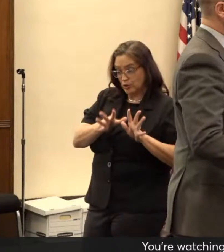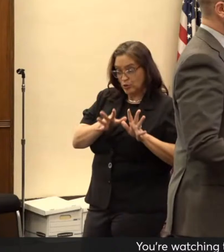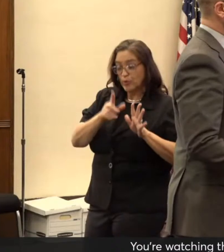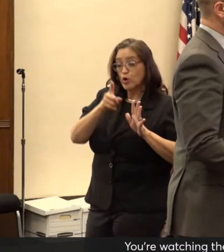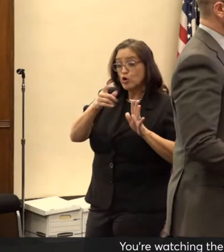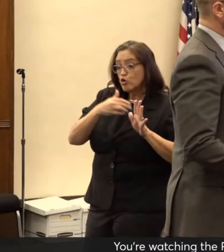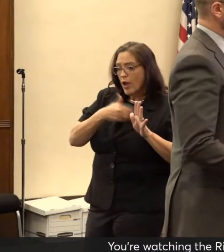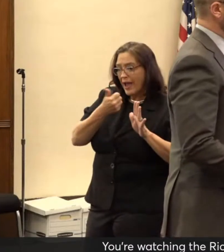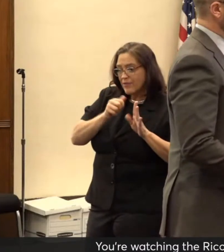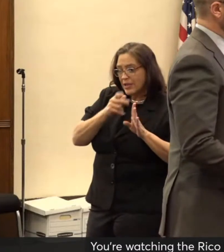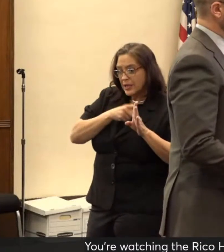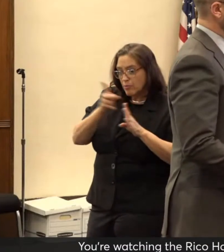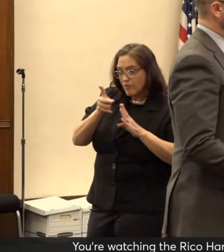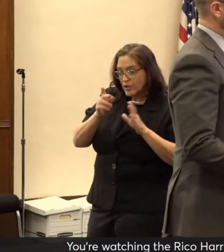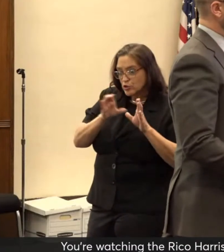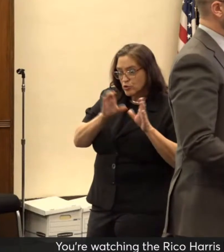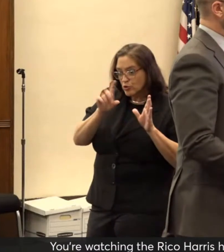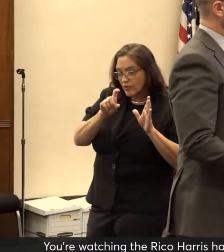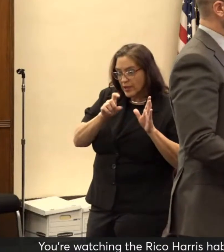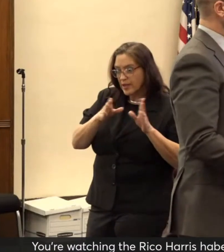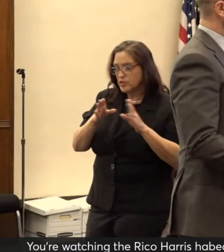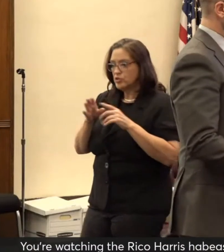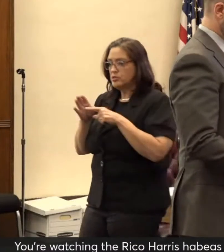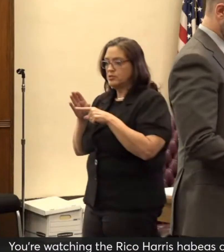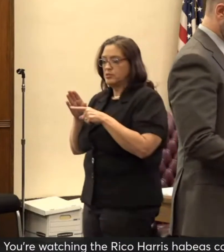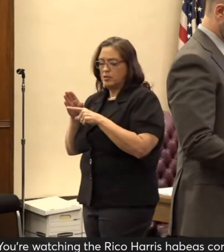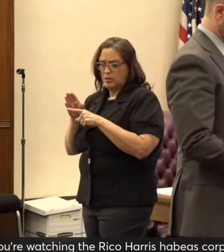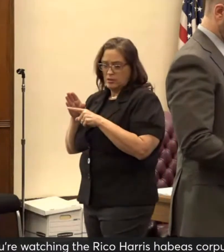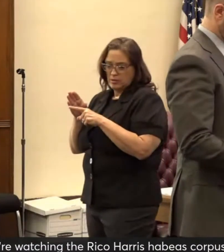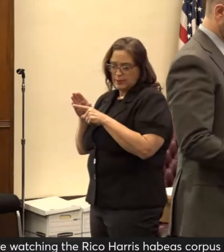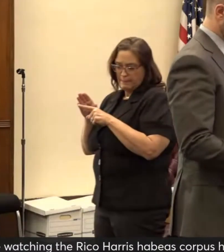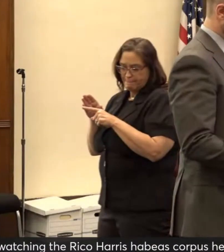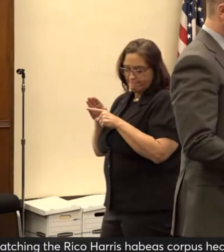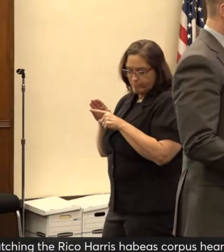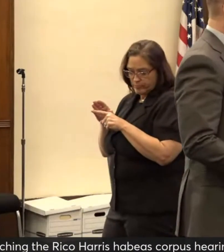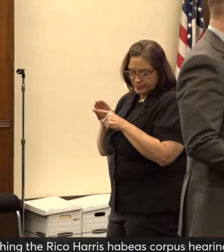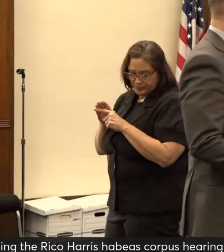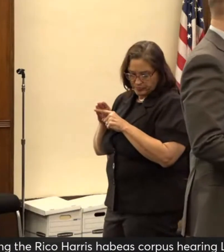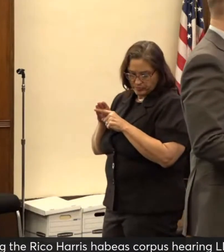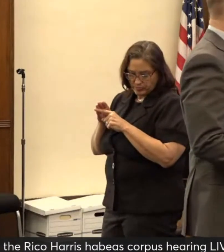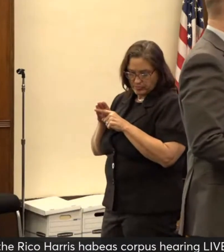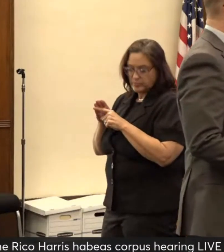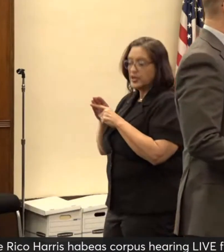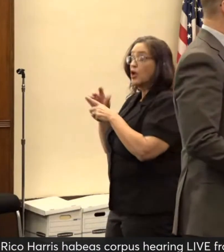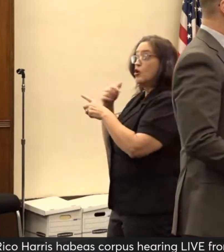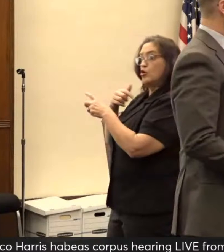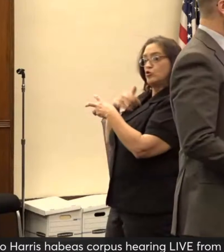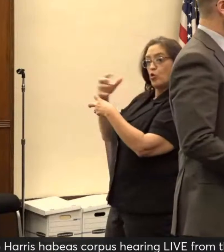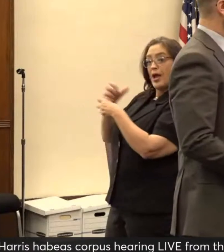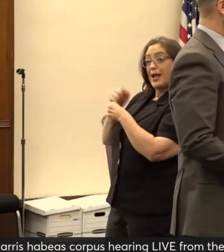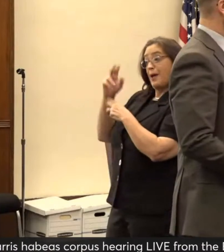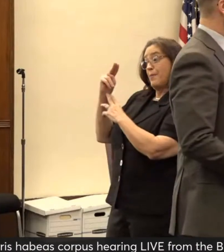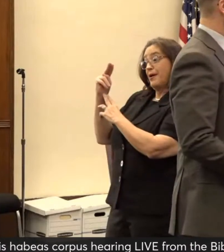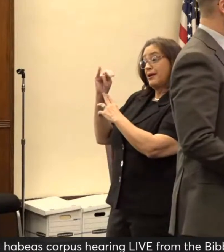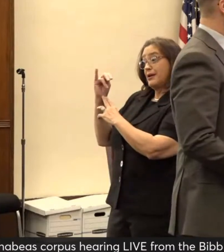certifications? Yes. What are those? So I got my National Association of the